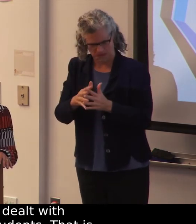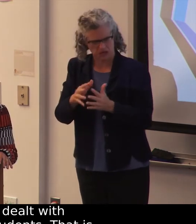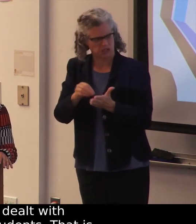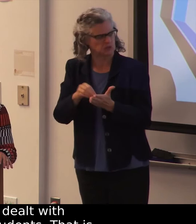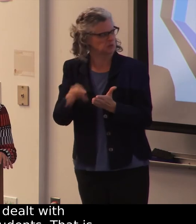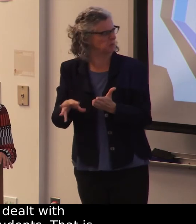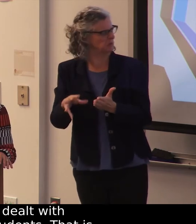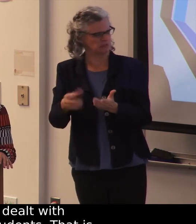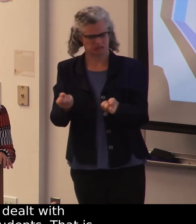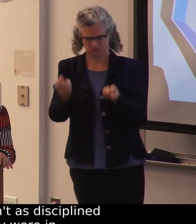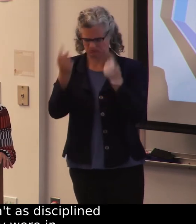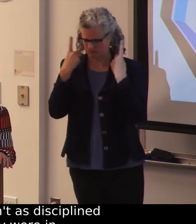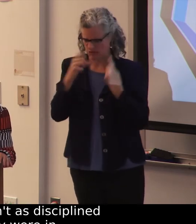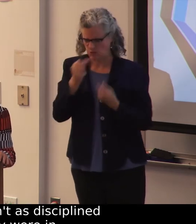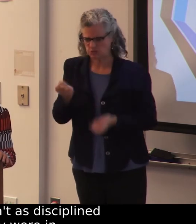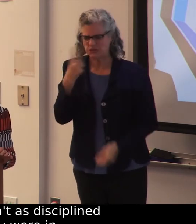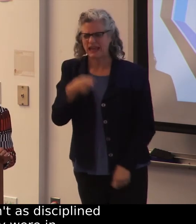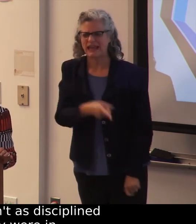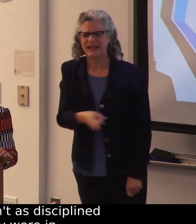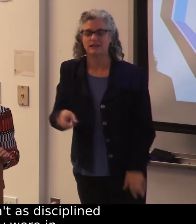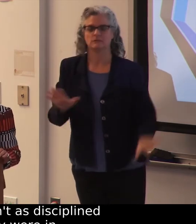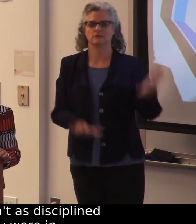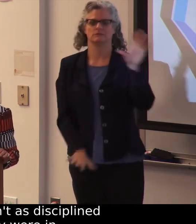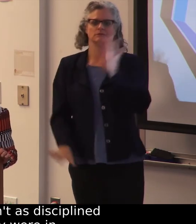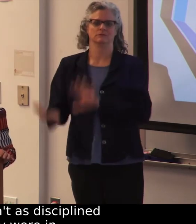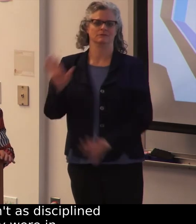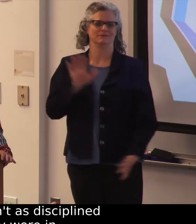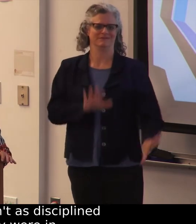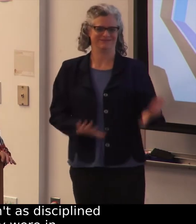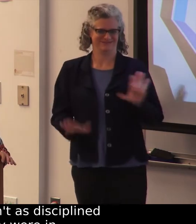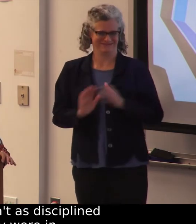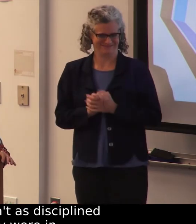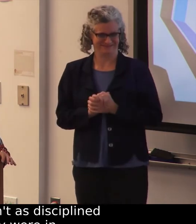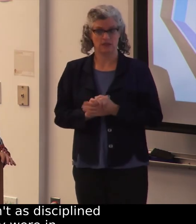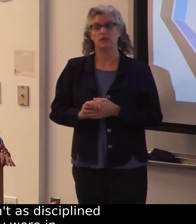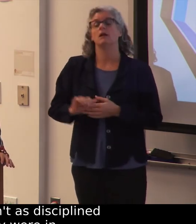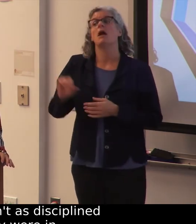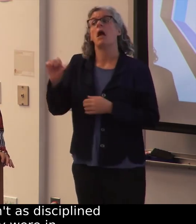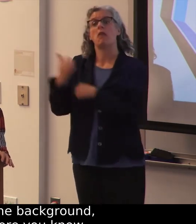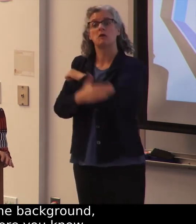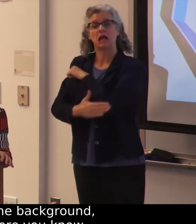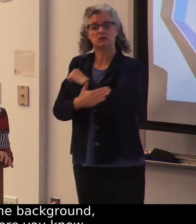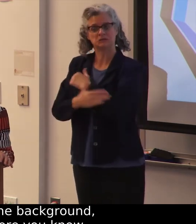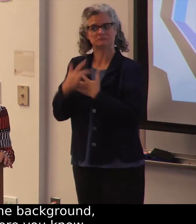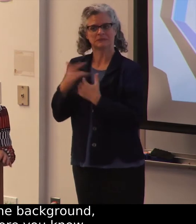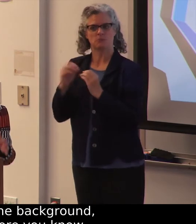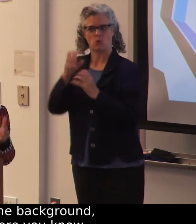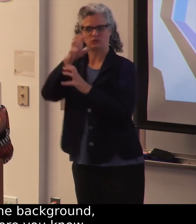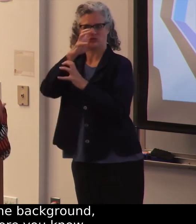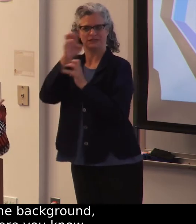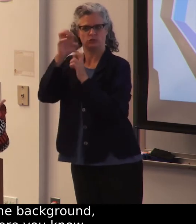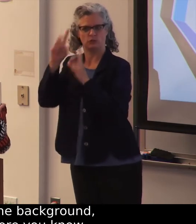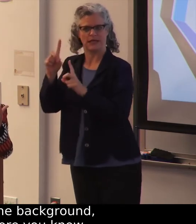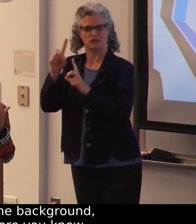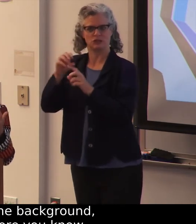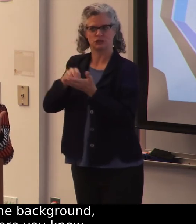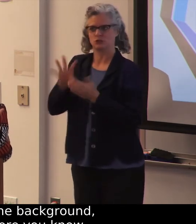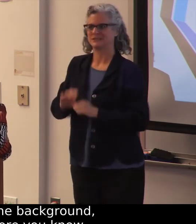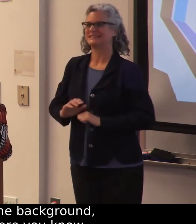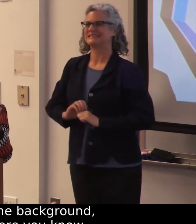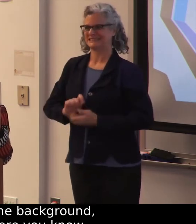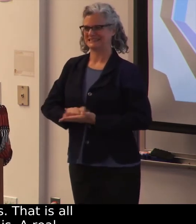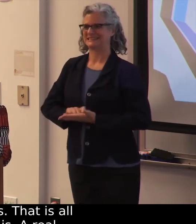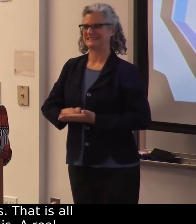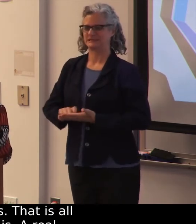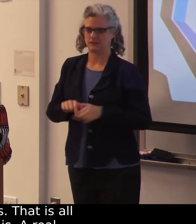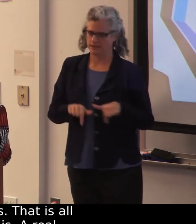a biggie, right? American students aren't as disciplined as they were in some countries. They don't have the background. And so before you know that, you